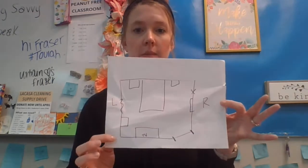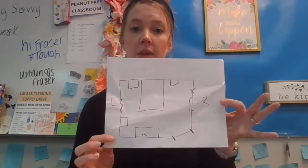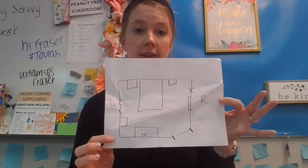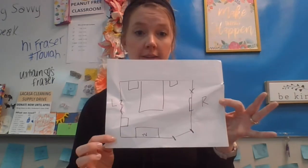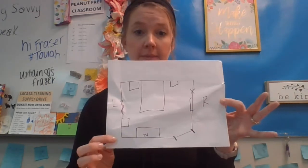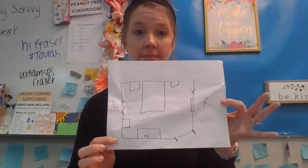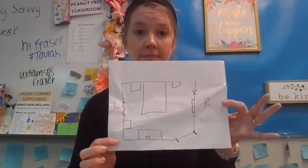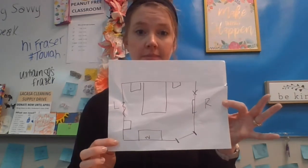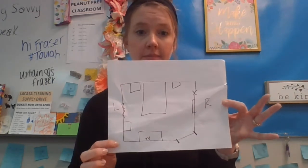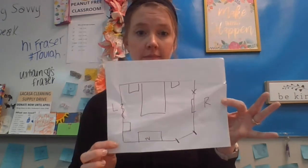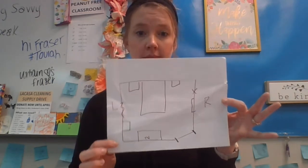Something like this.